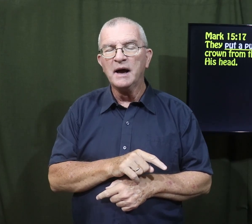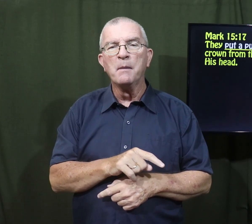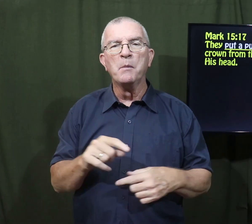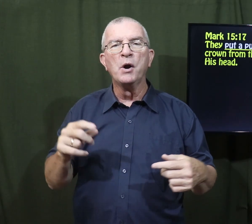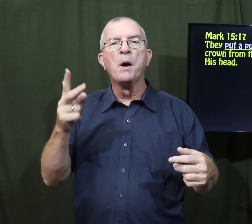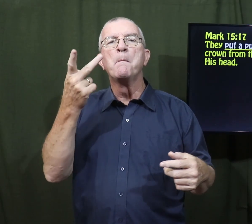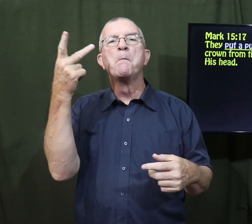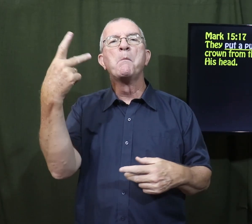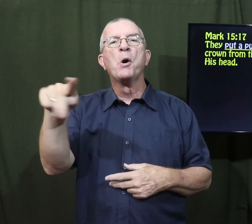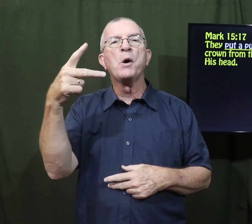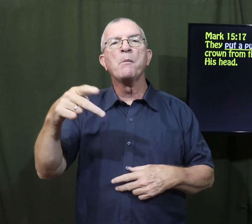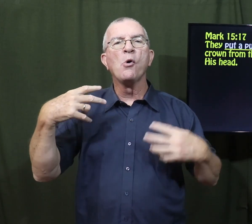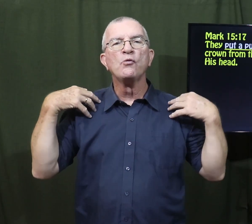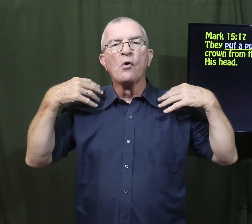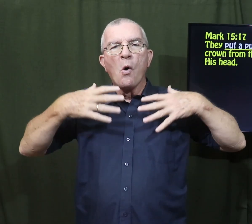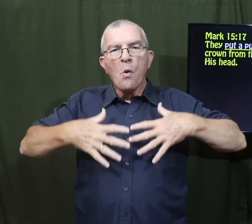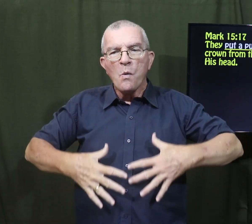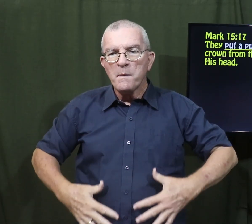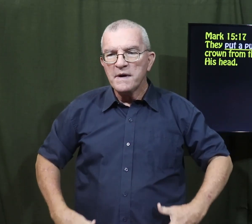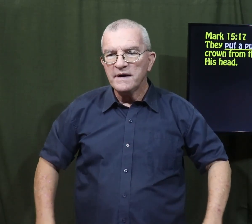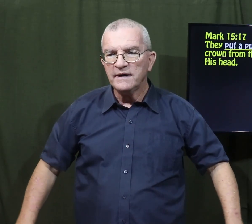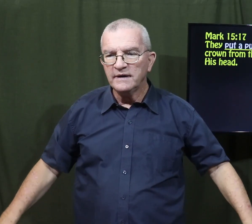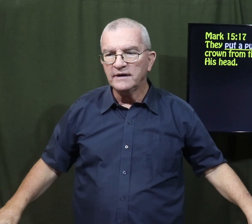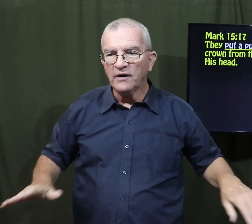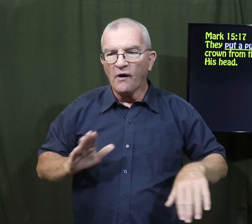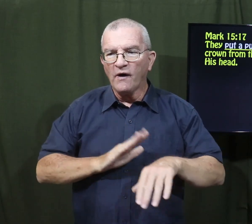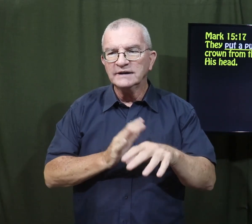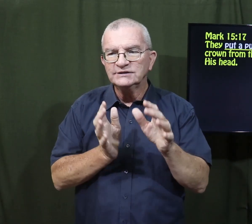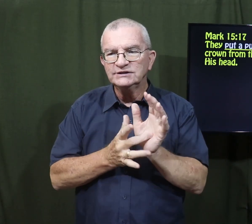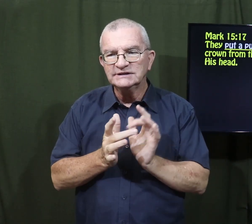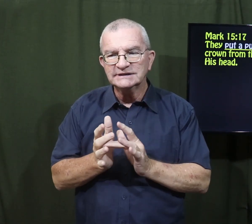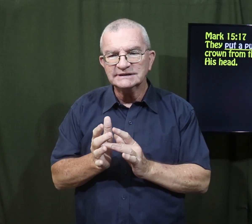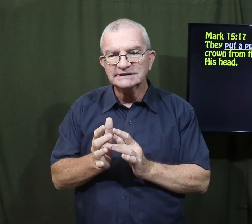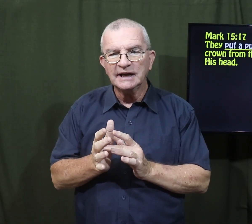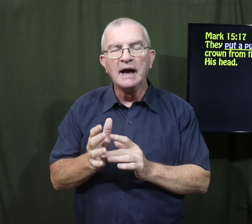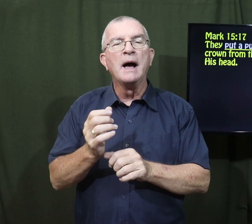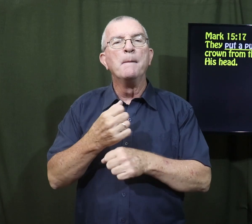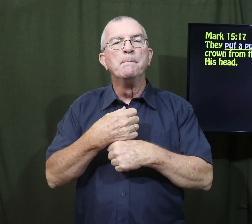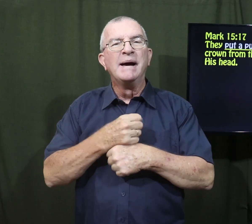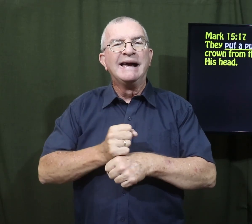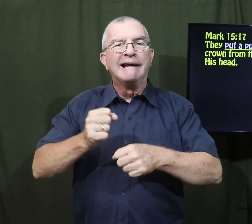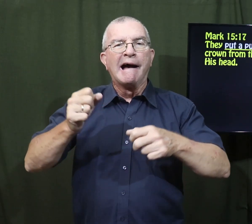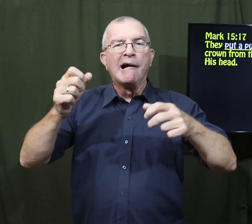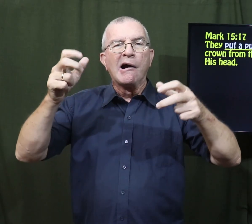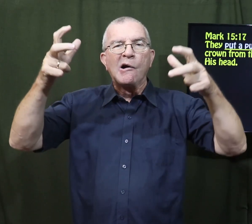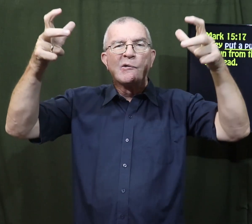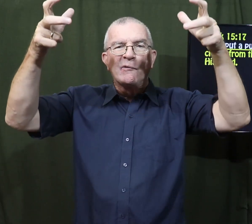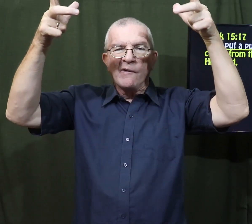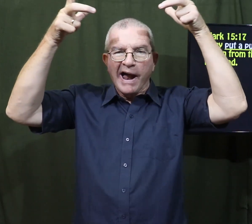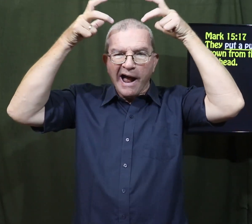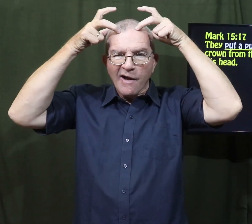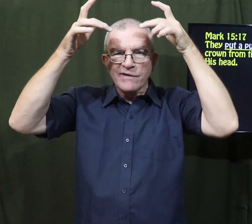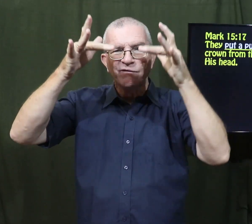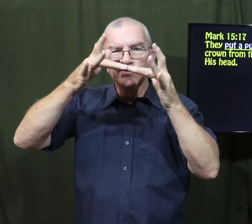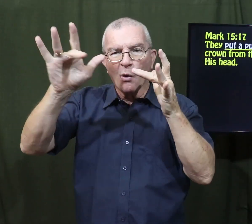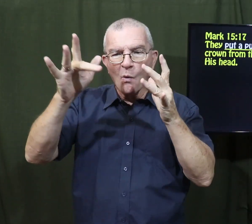They put a purple robe on Jesus and made a crown from